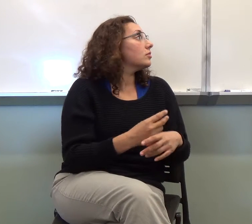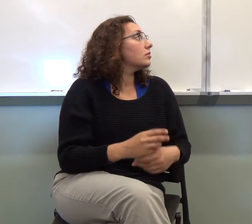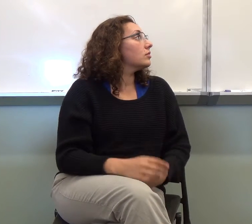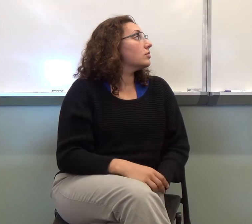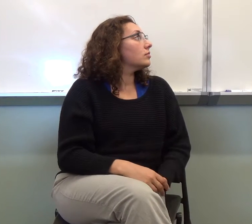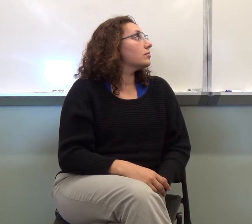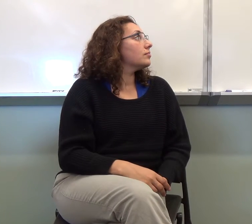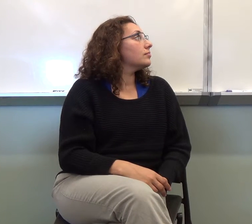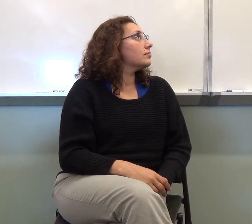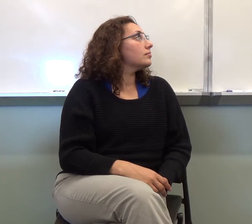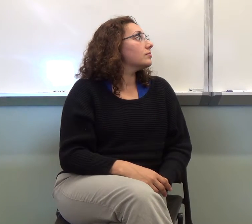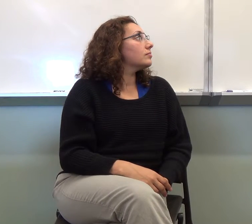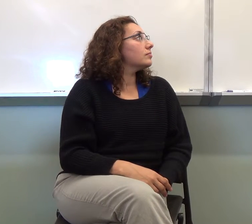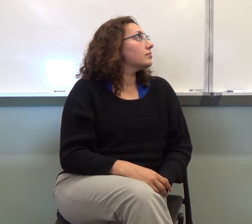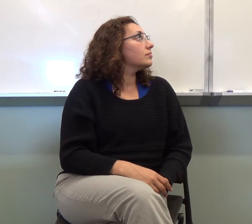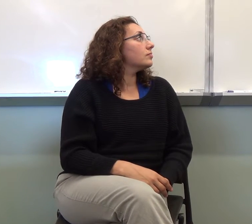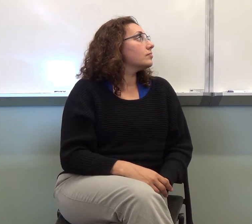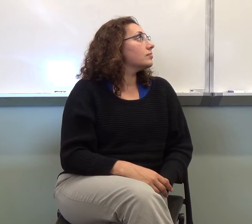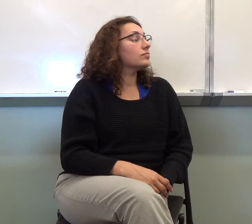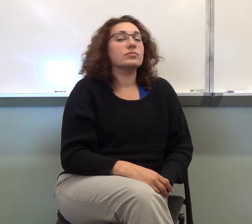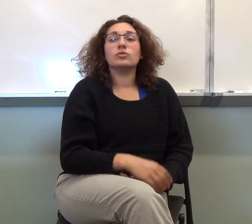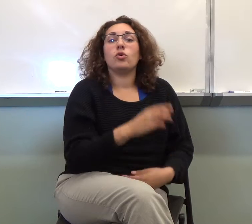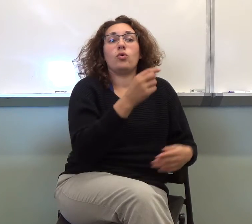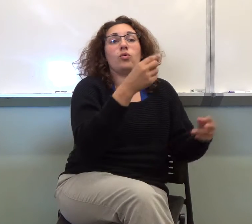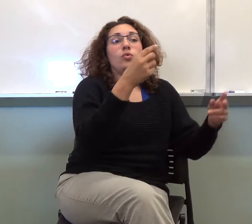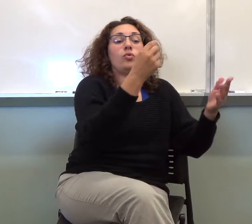of grade times credit hours.